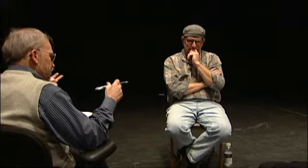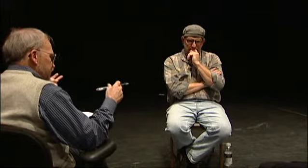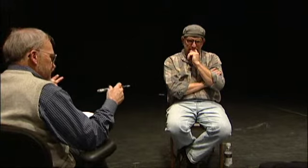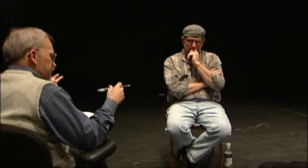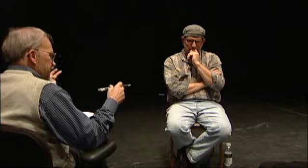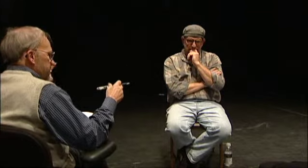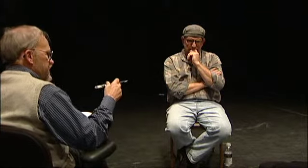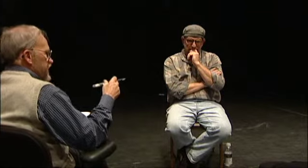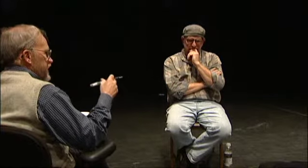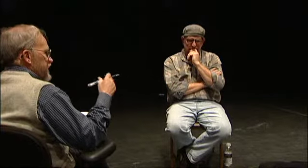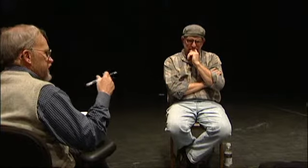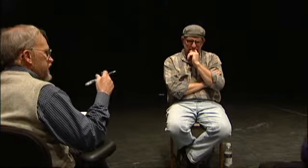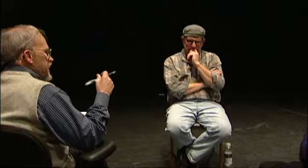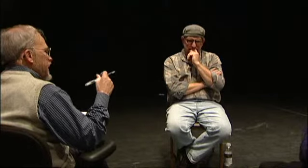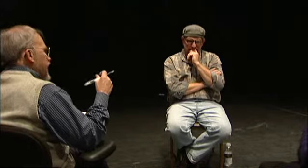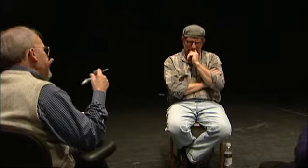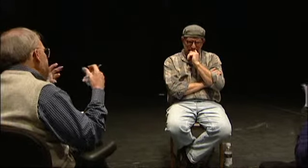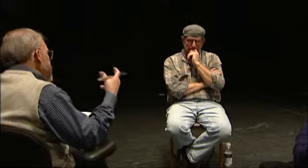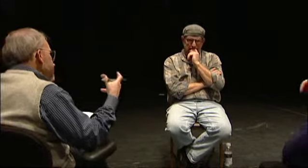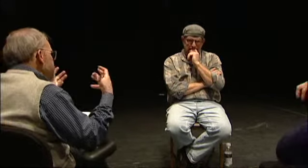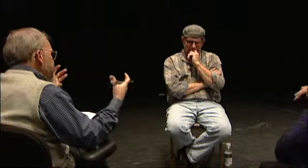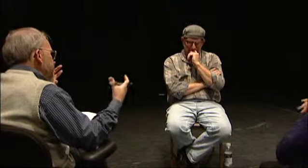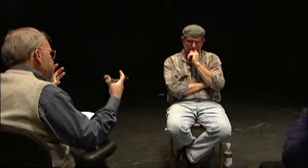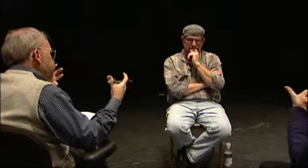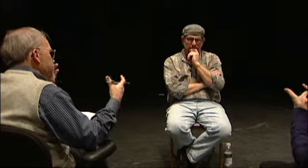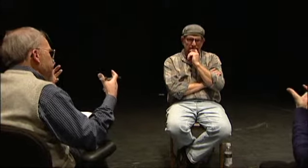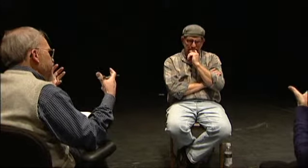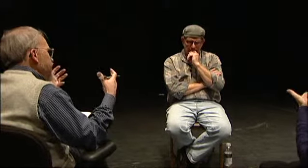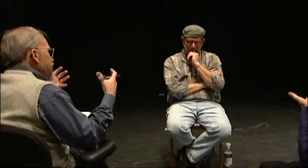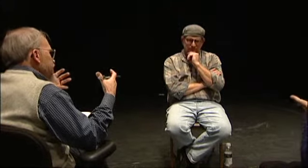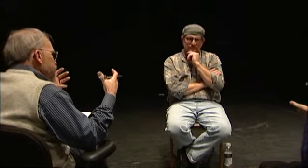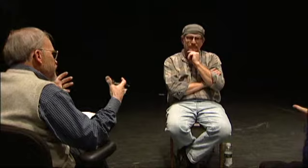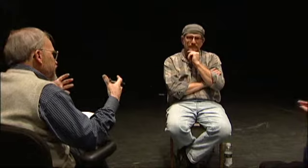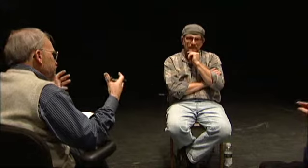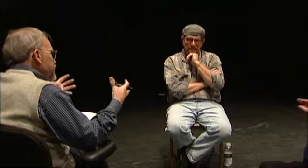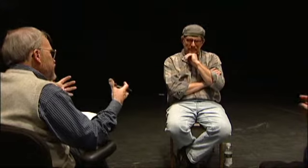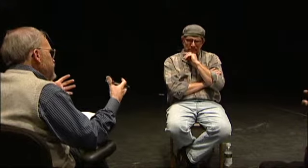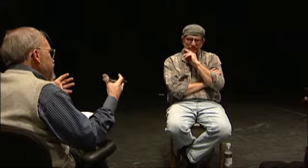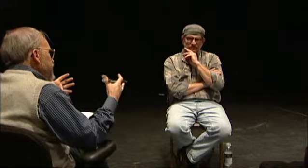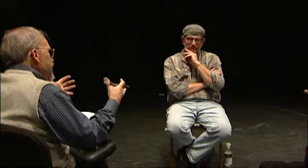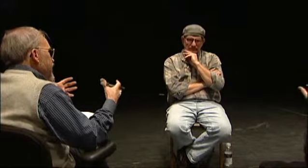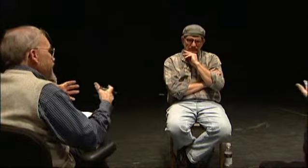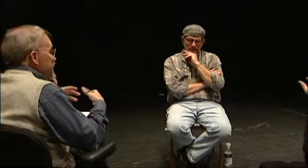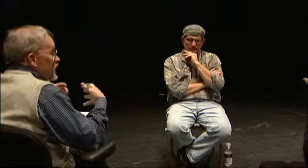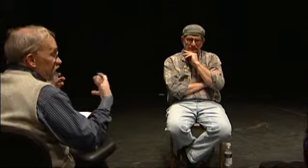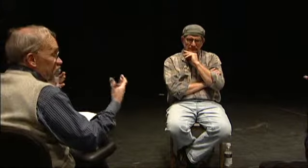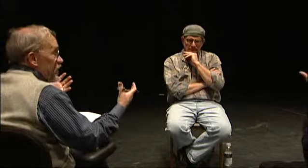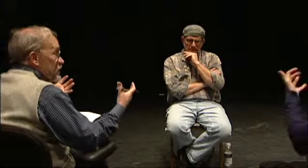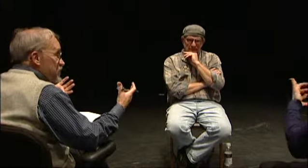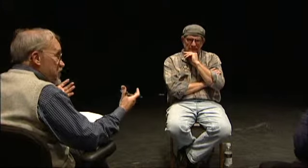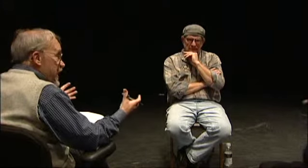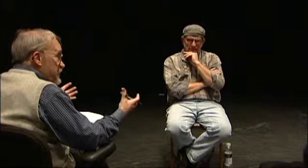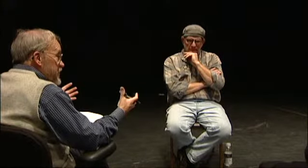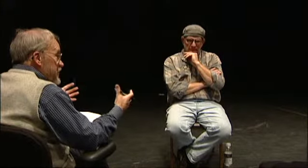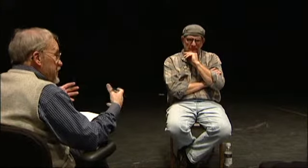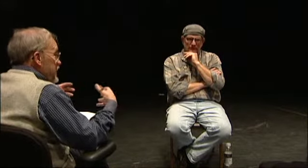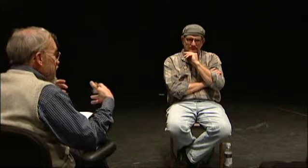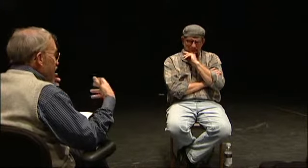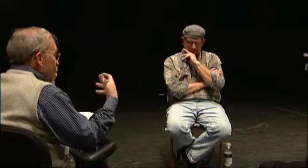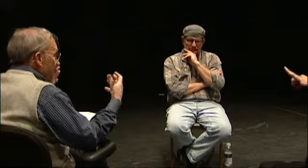the 3,000 ducats, and then he also has to hear Tubal's news that some of Antonio's ships are